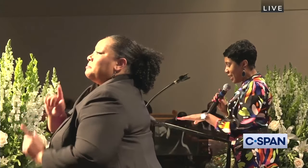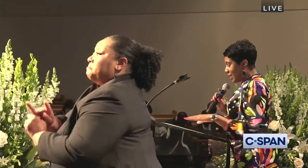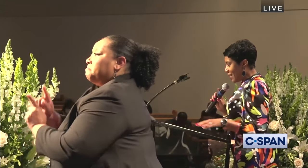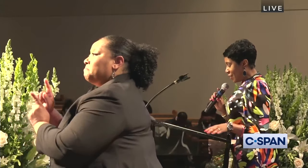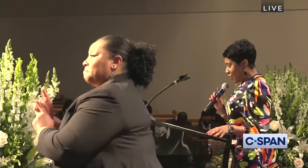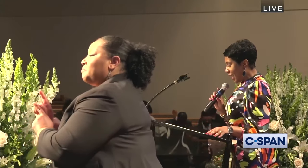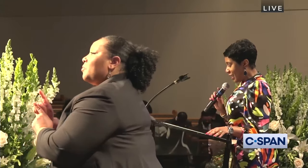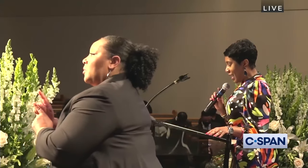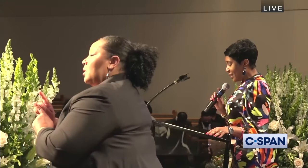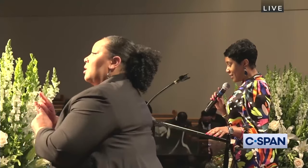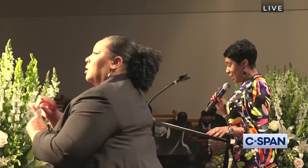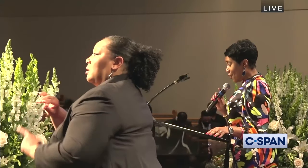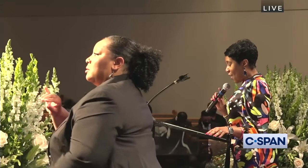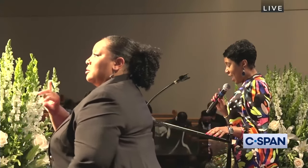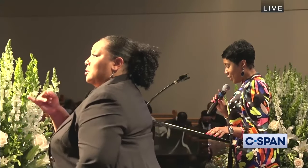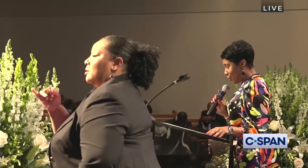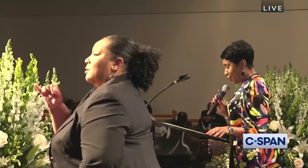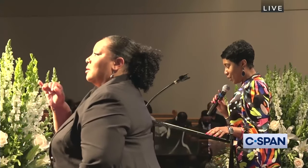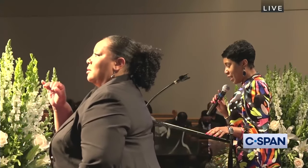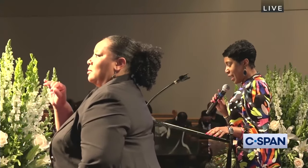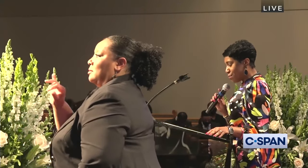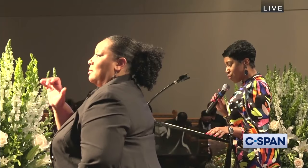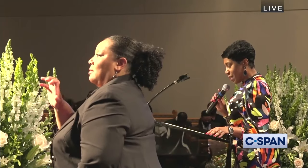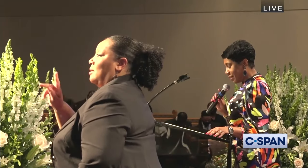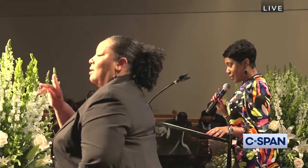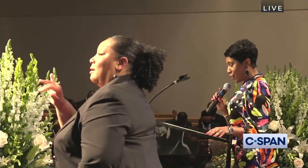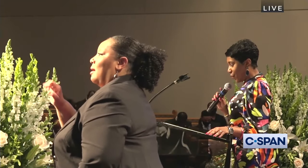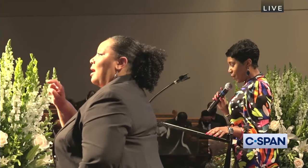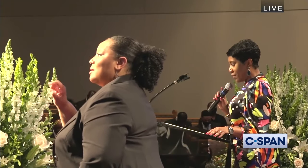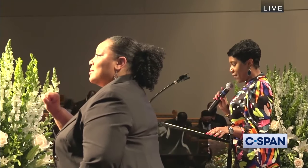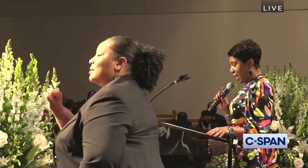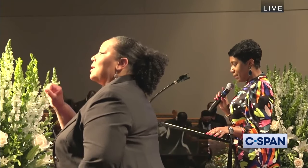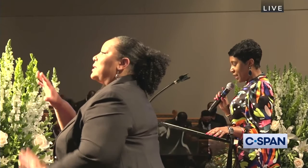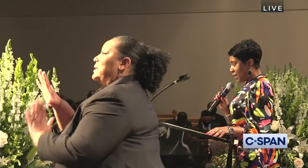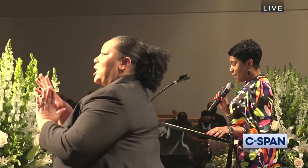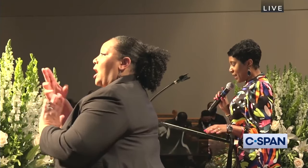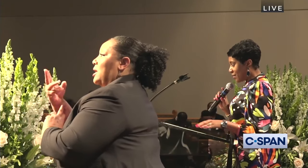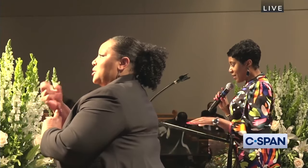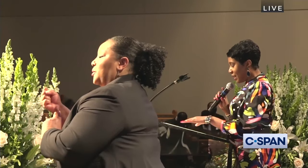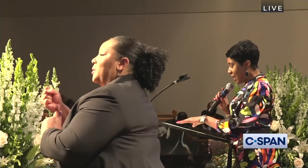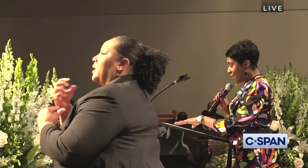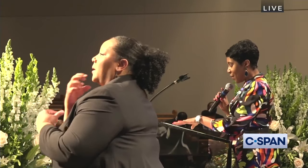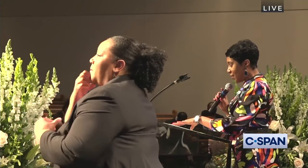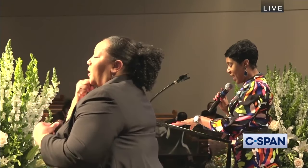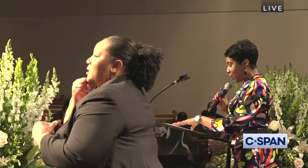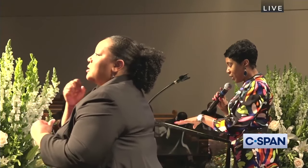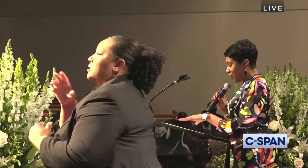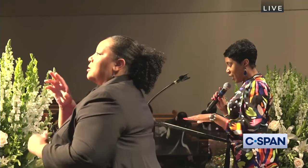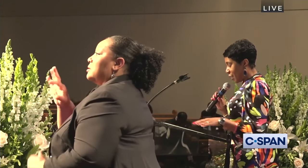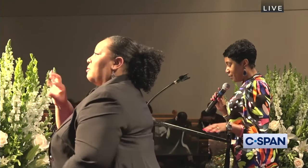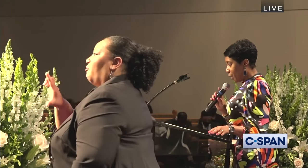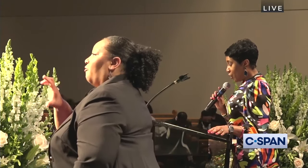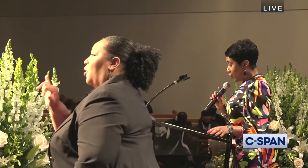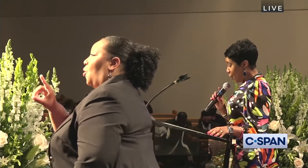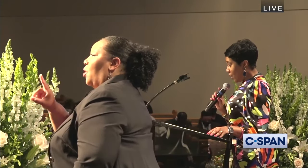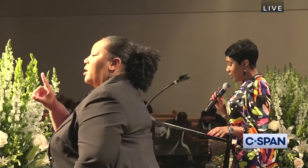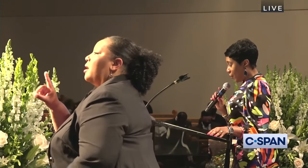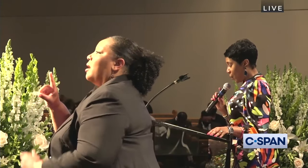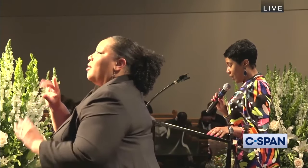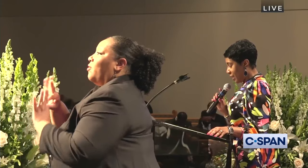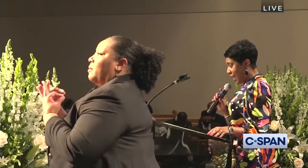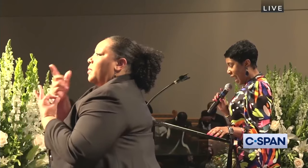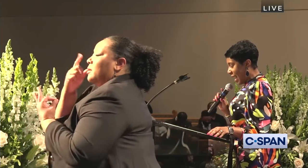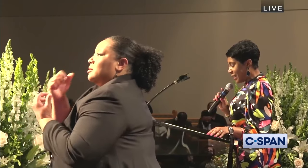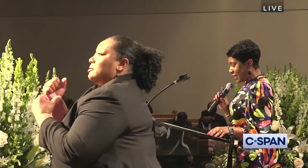resolved that Jack Yates Senior High School embraces the Floyd family because of the love that we share.